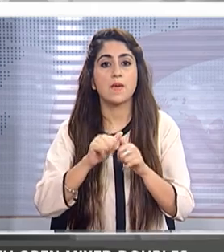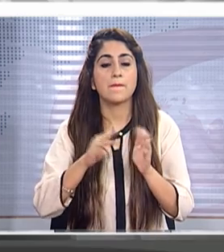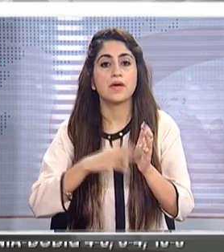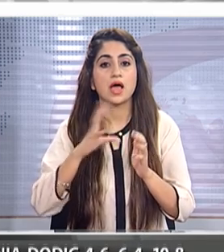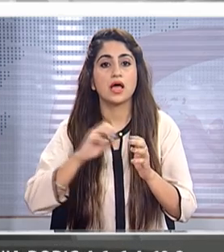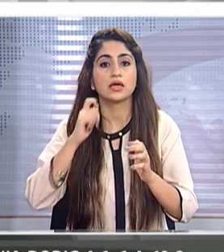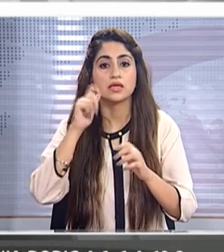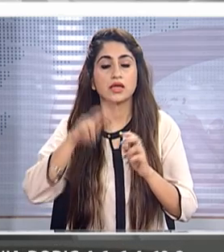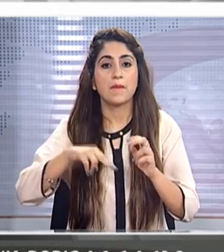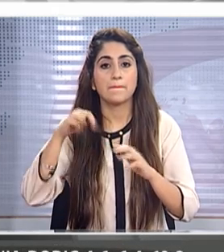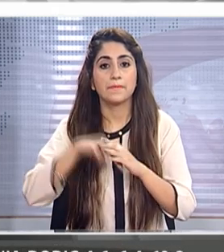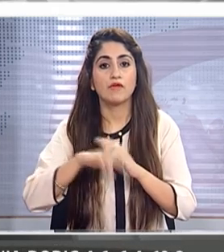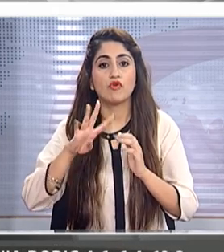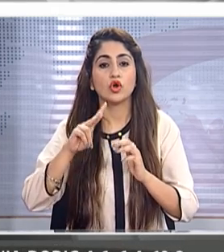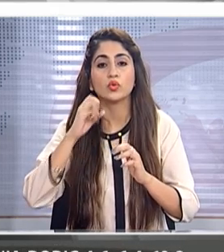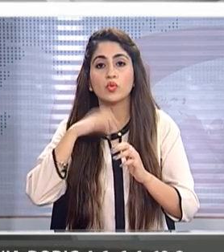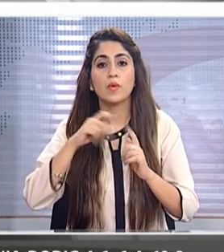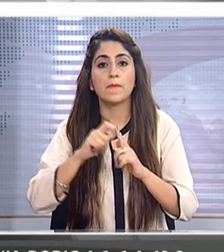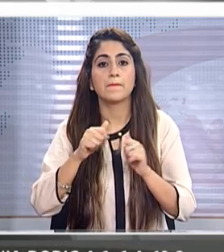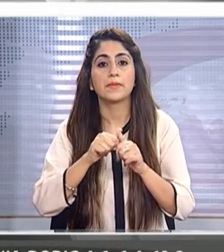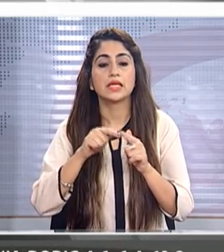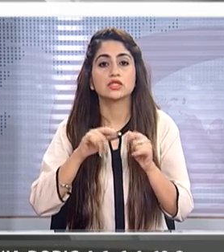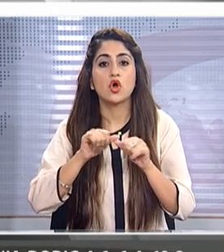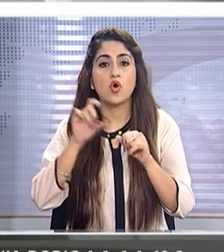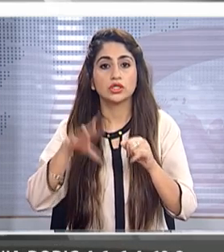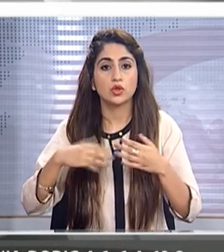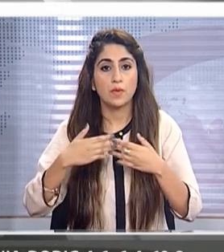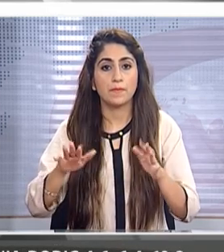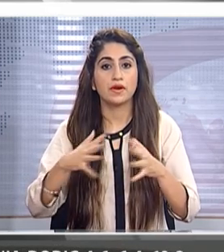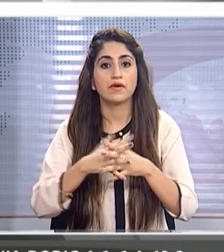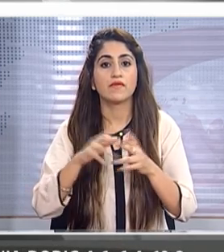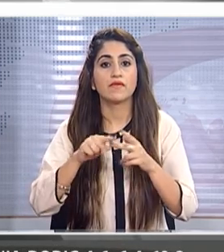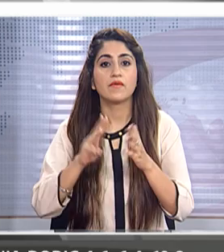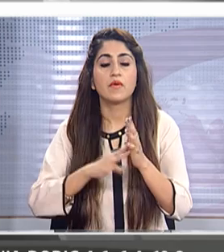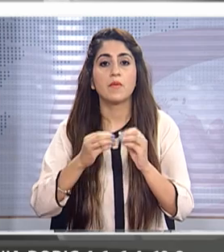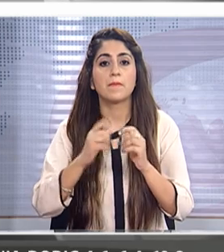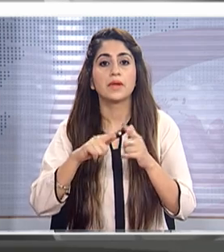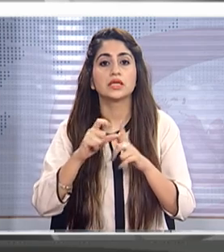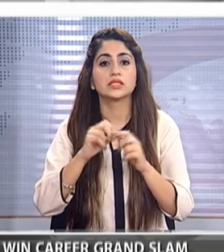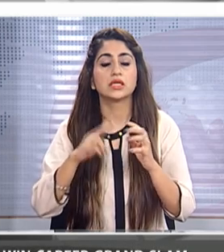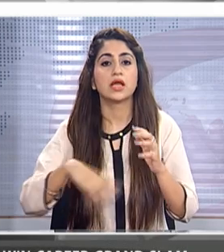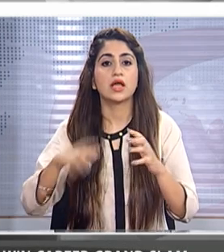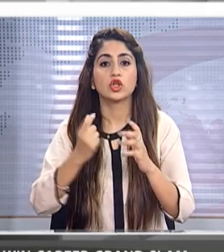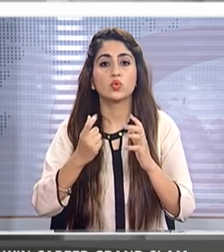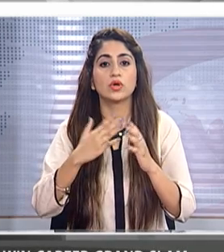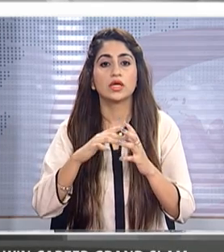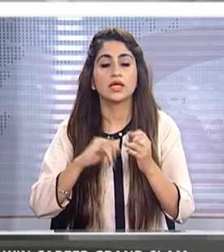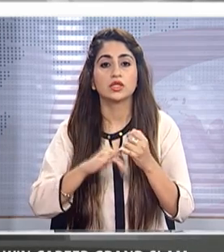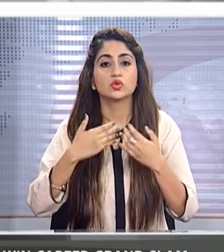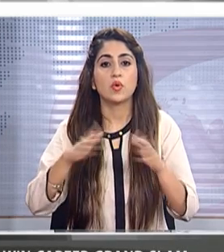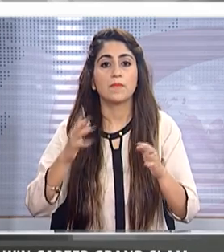doubles. 42-year-old Paes had won the Australian Open, the Wimbledon and US Open titles in 2015 with